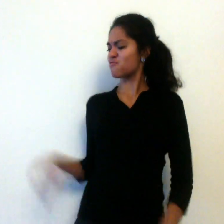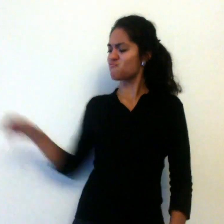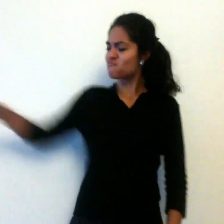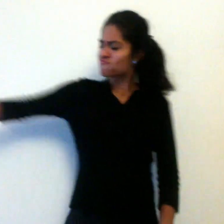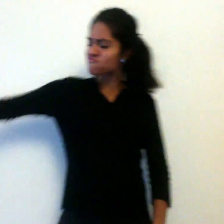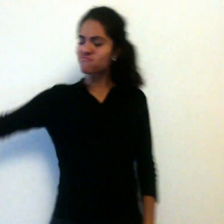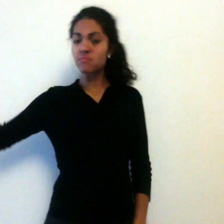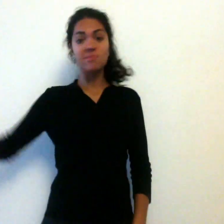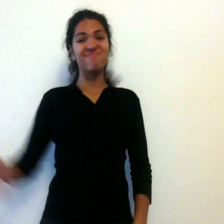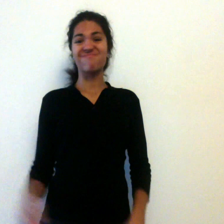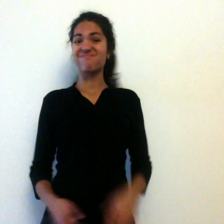that.